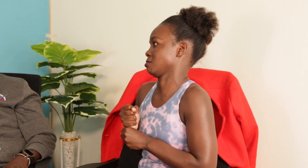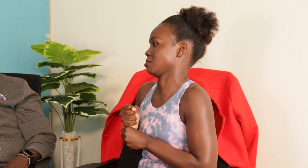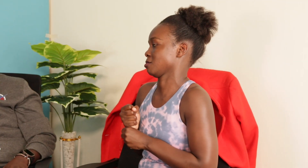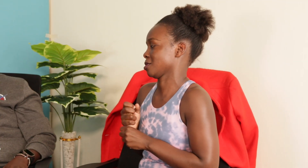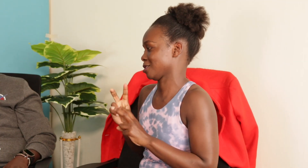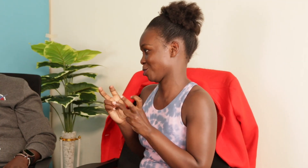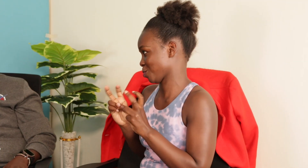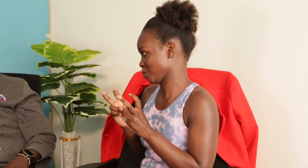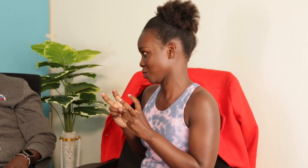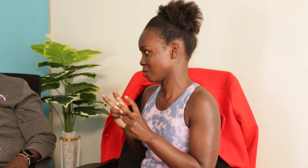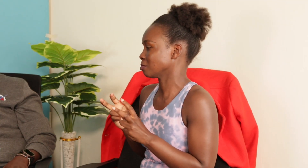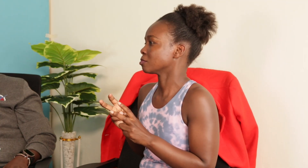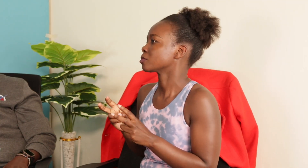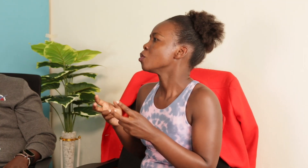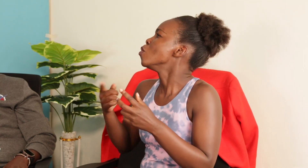might not be able to express ourselves